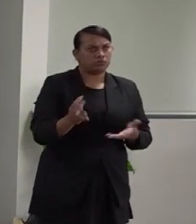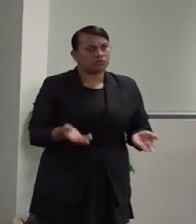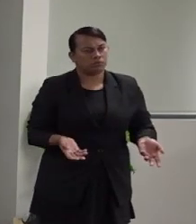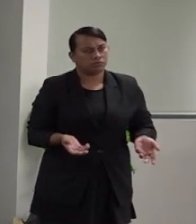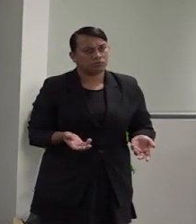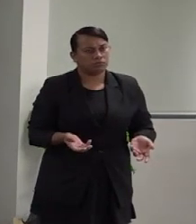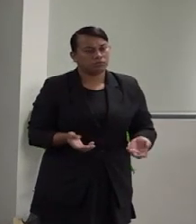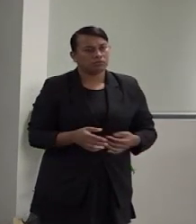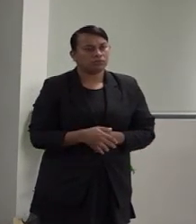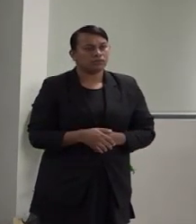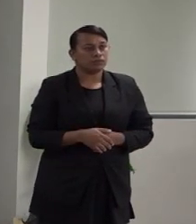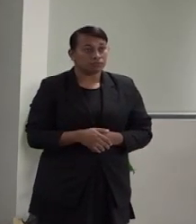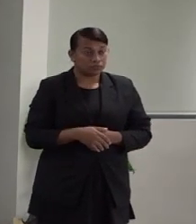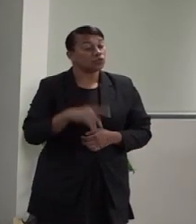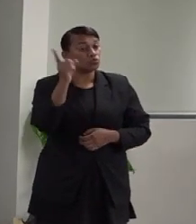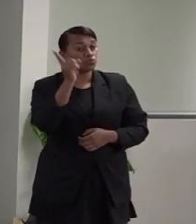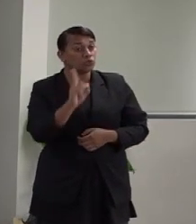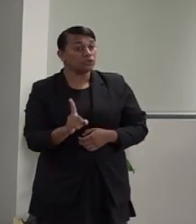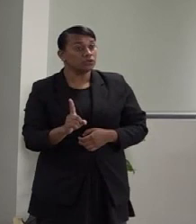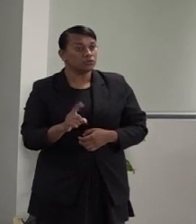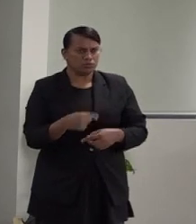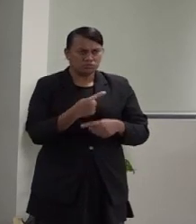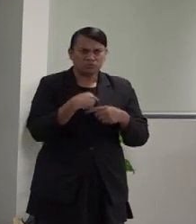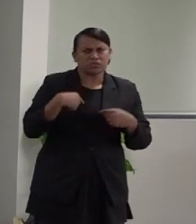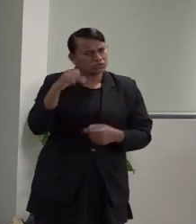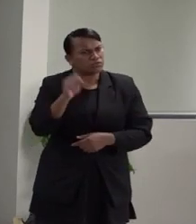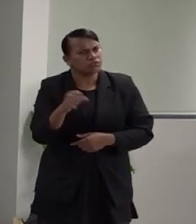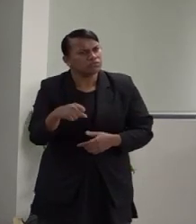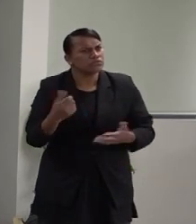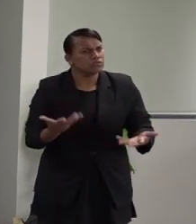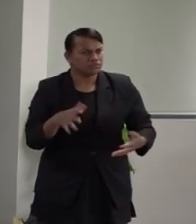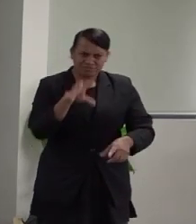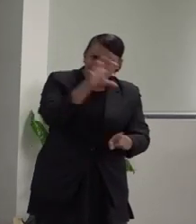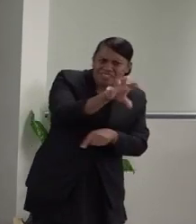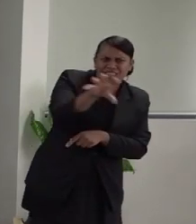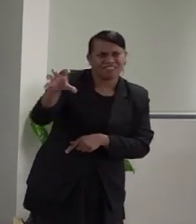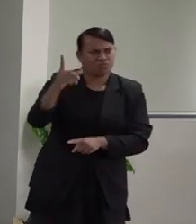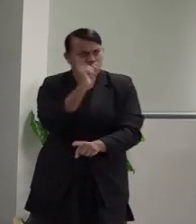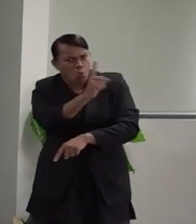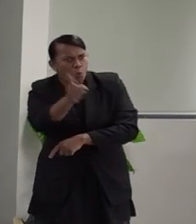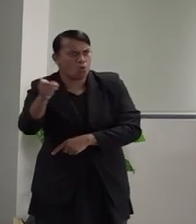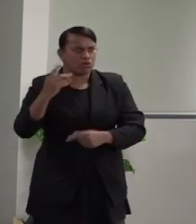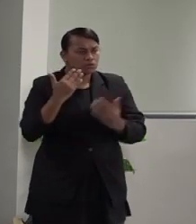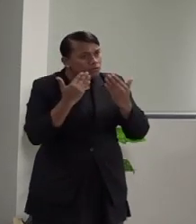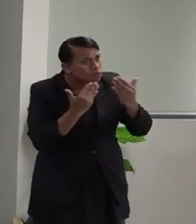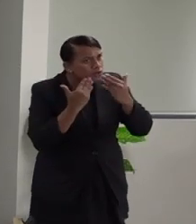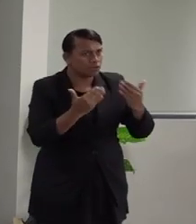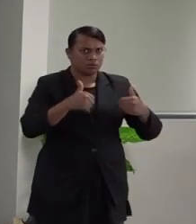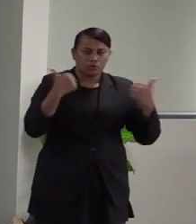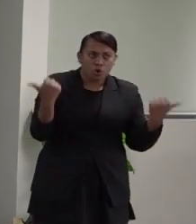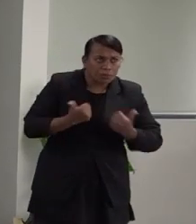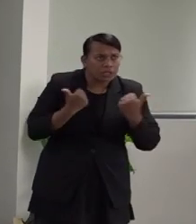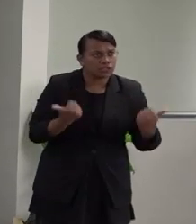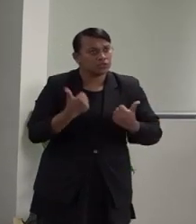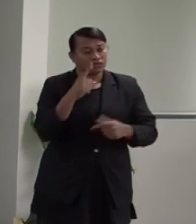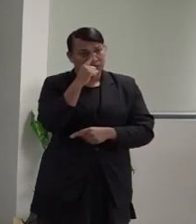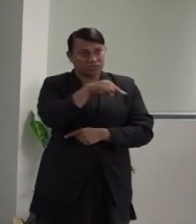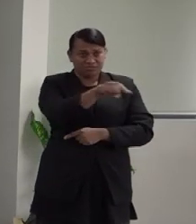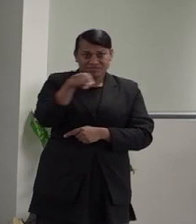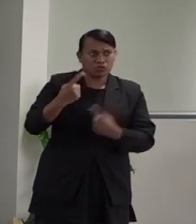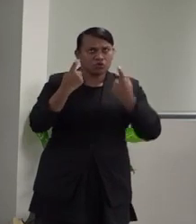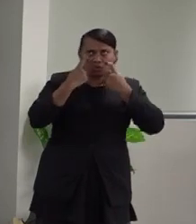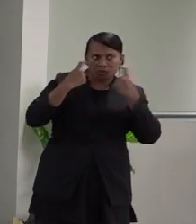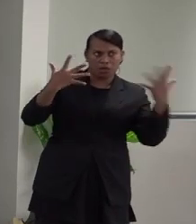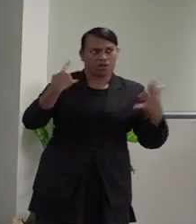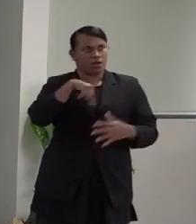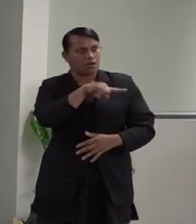Today certainly merited scolding, but it also merits a big vinaka to those native residents who have shown